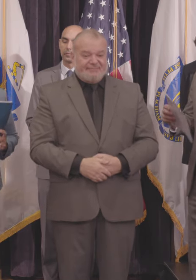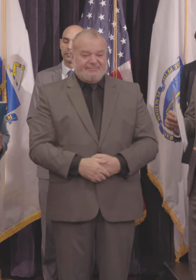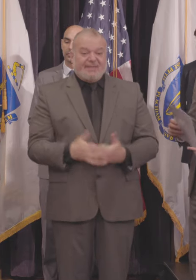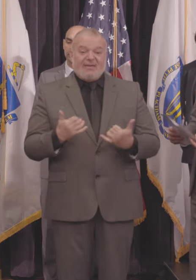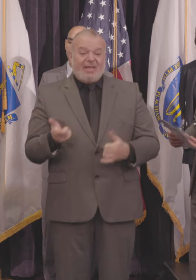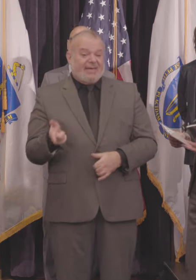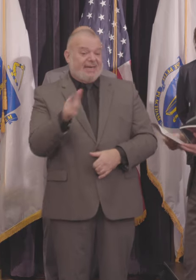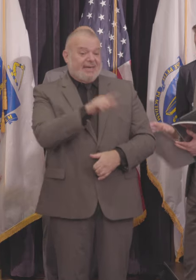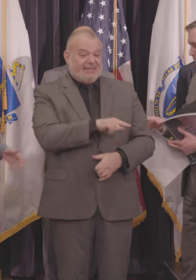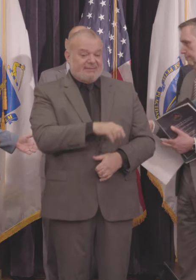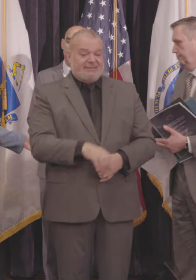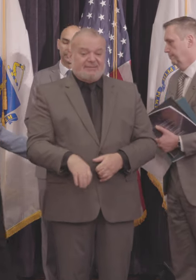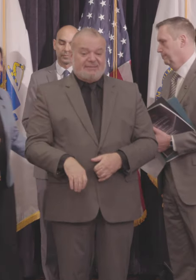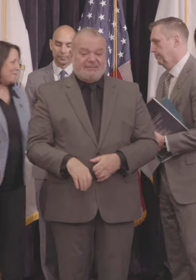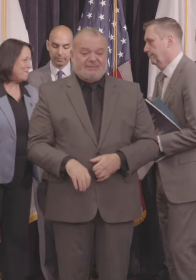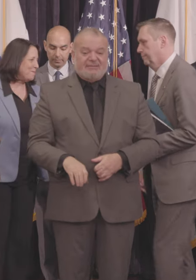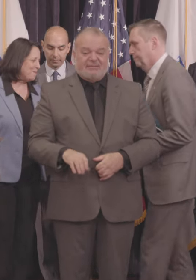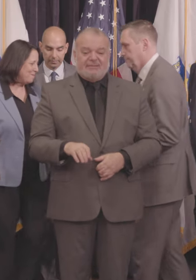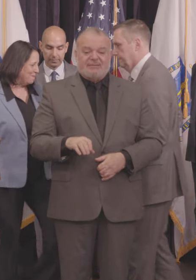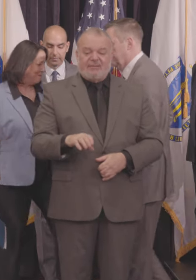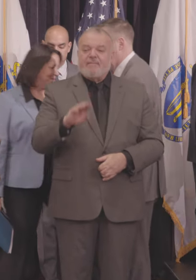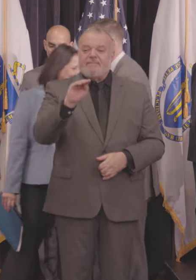Gorkowitz.